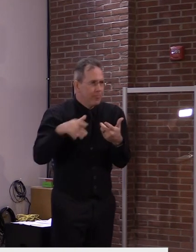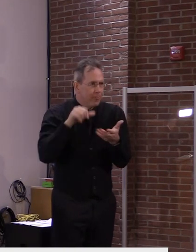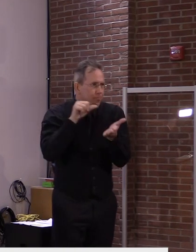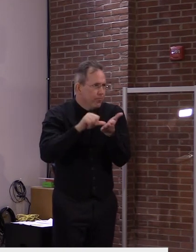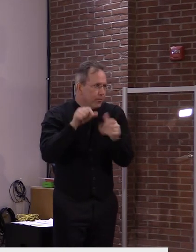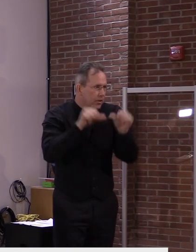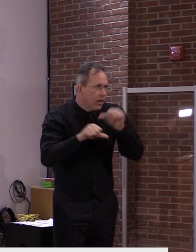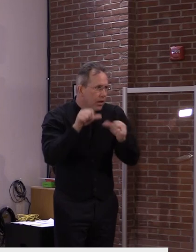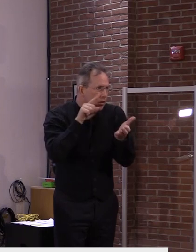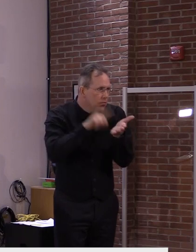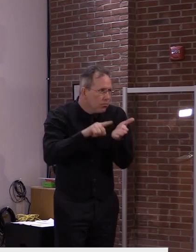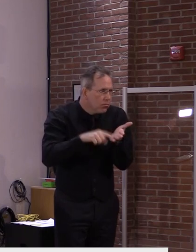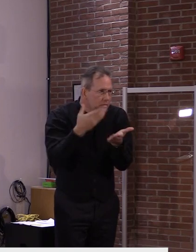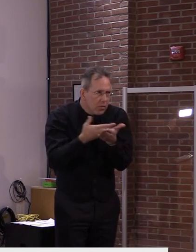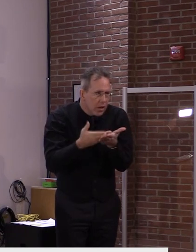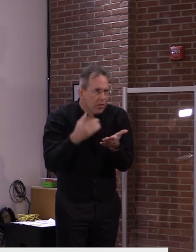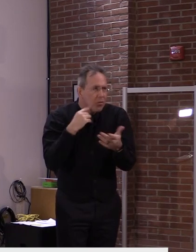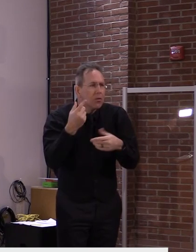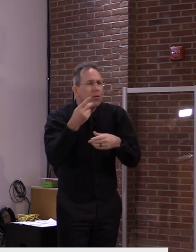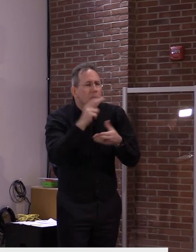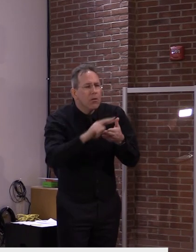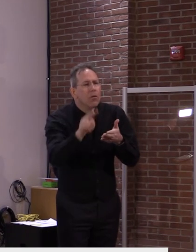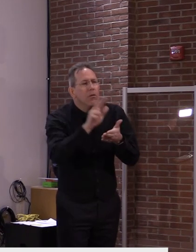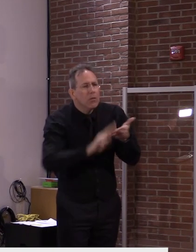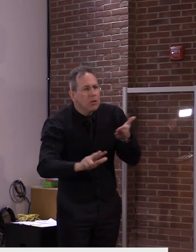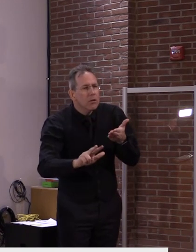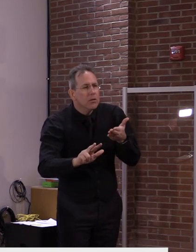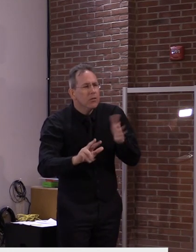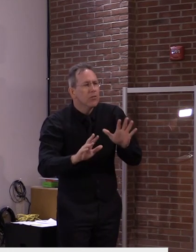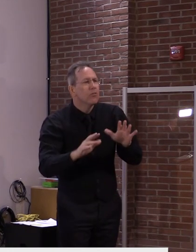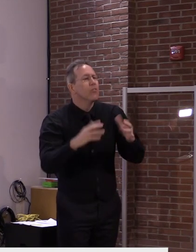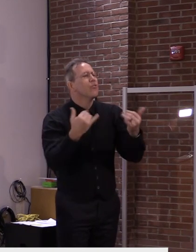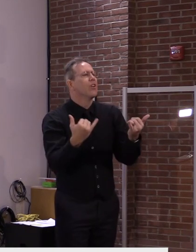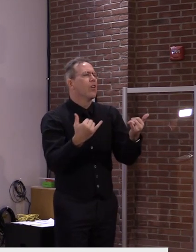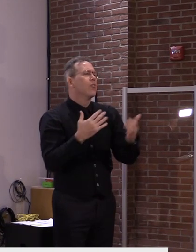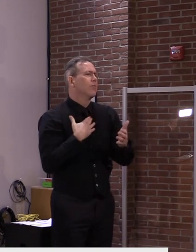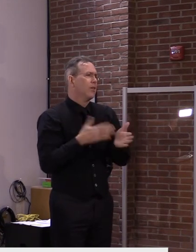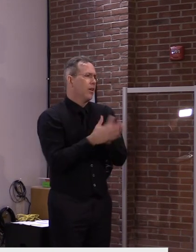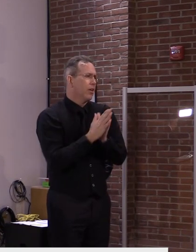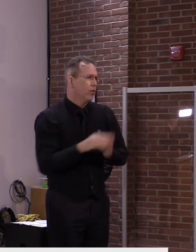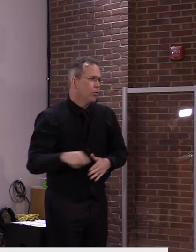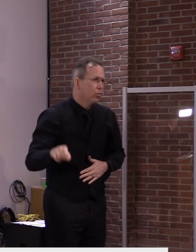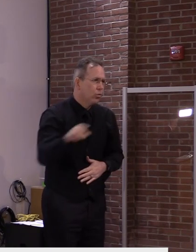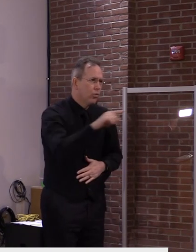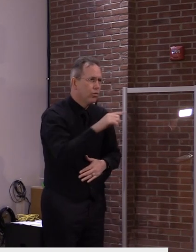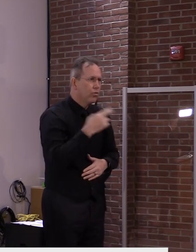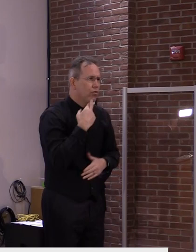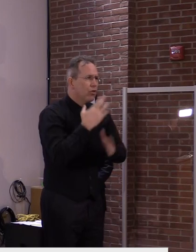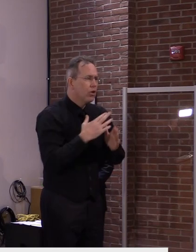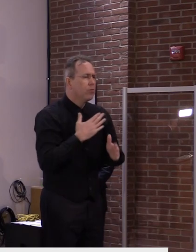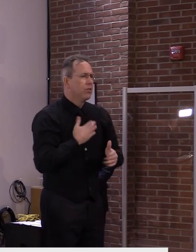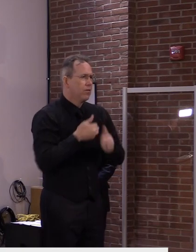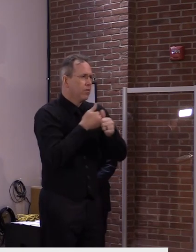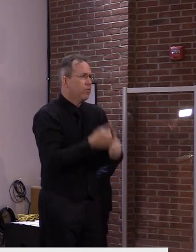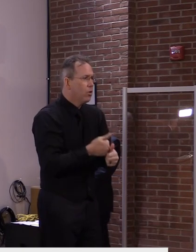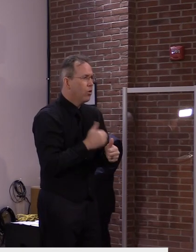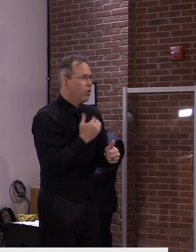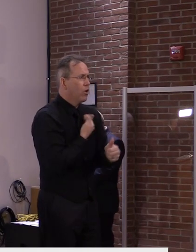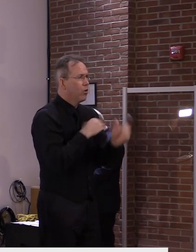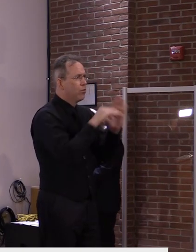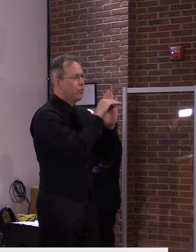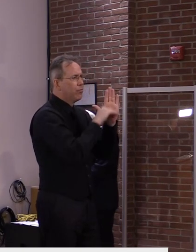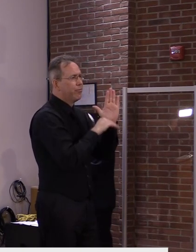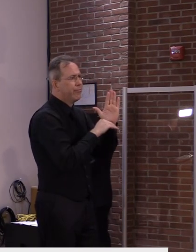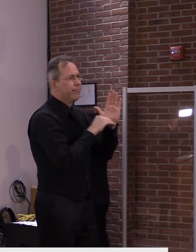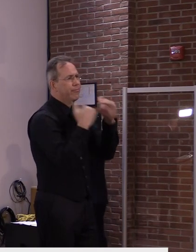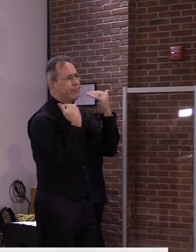weeks. But again, at the moment, would really ask that restaurant owners adhere to that request that diners